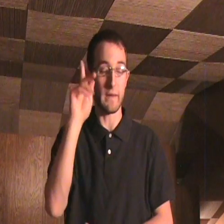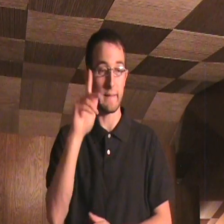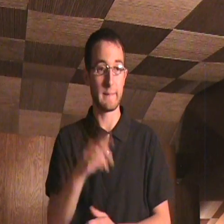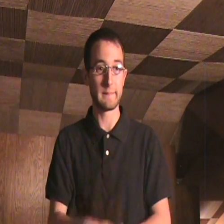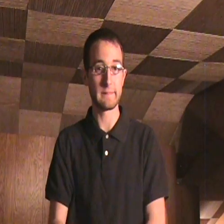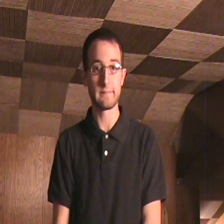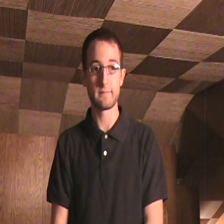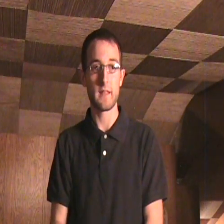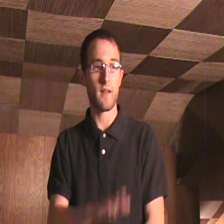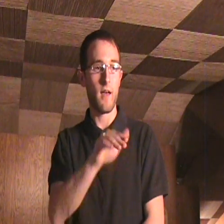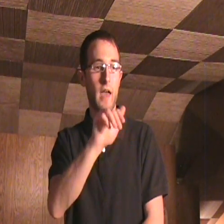Anthony.